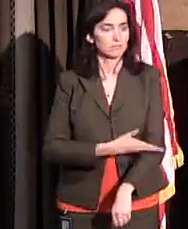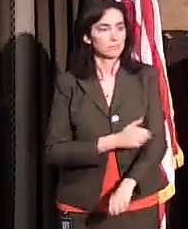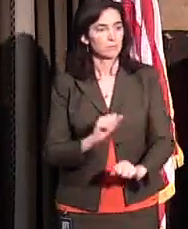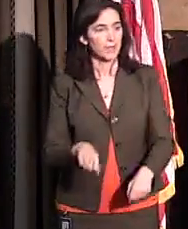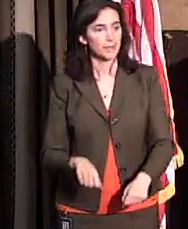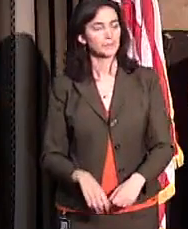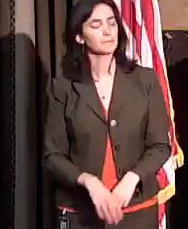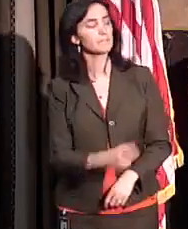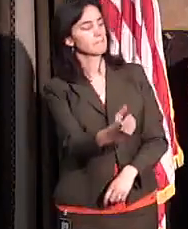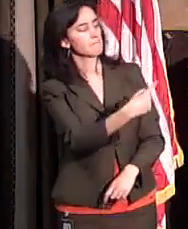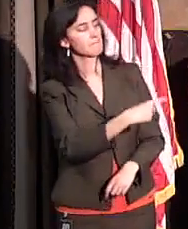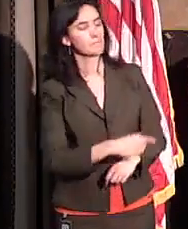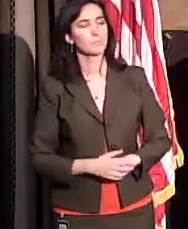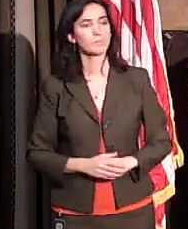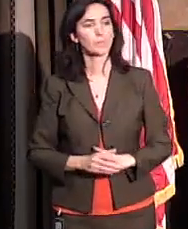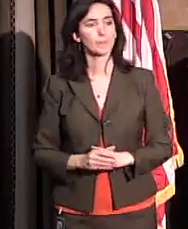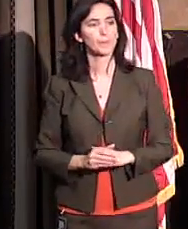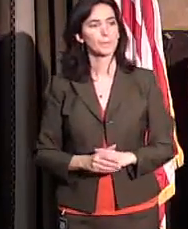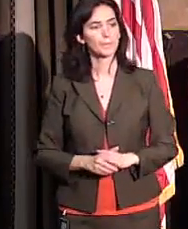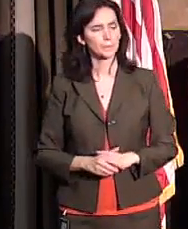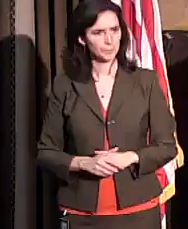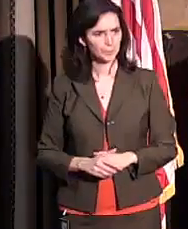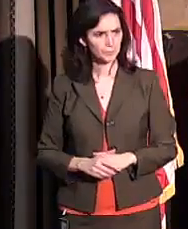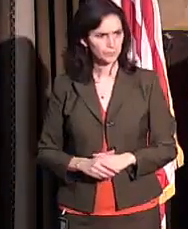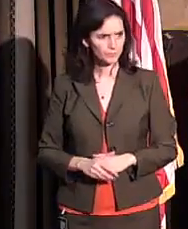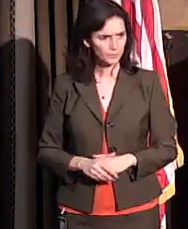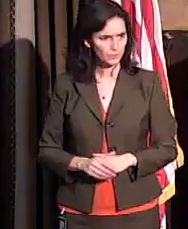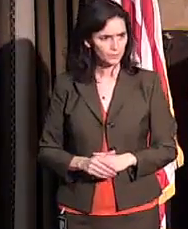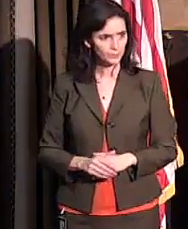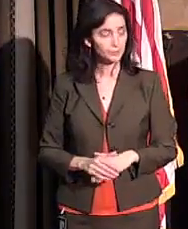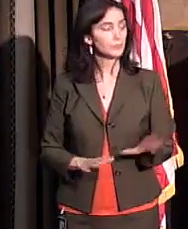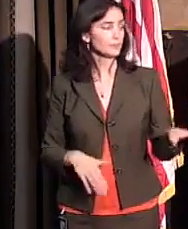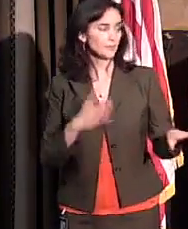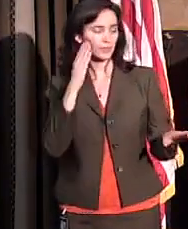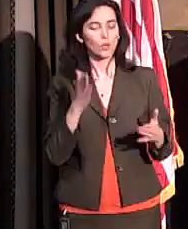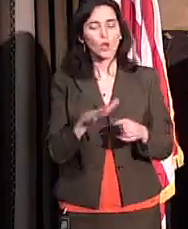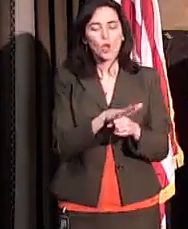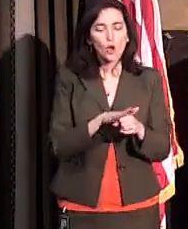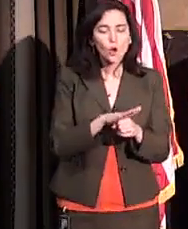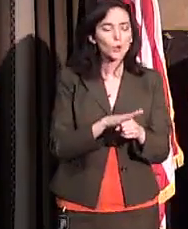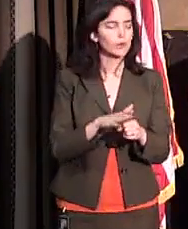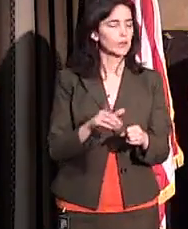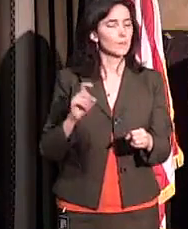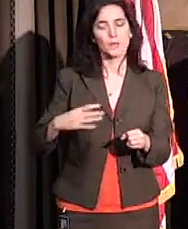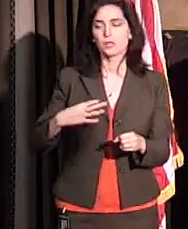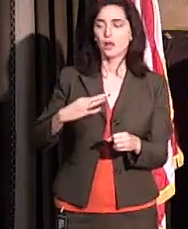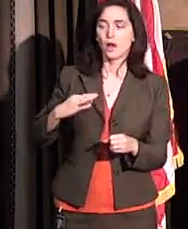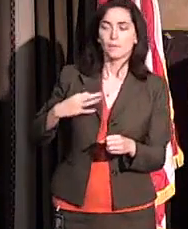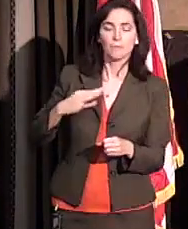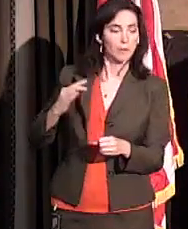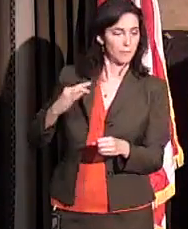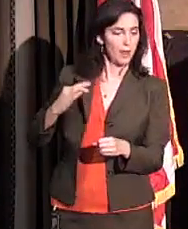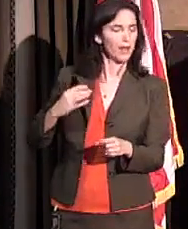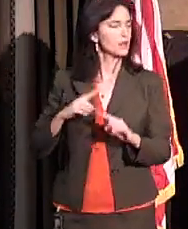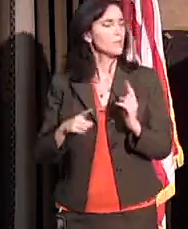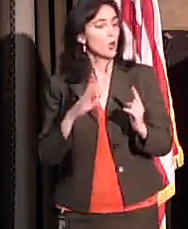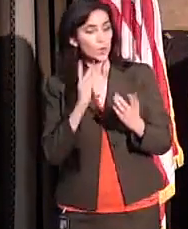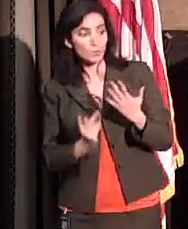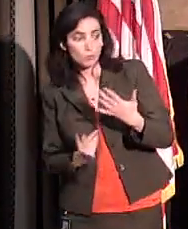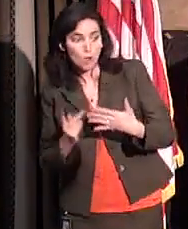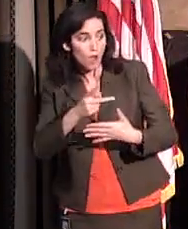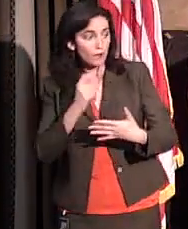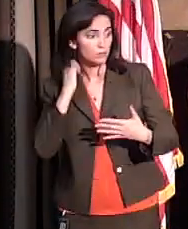I know municipalities and localities have to apply, but is there going to be like a prioritization? Like, is it going to be based